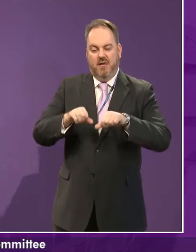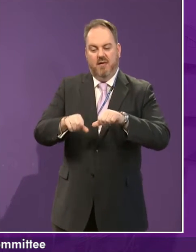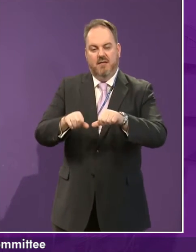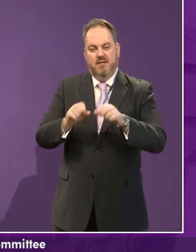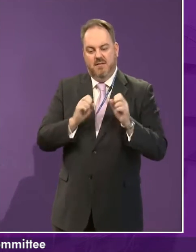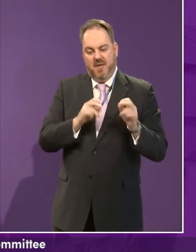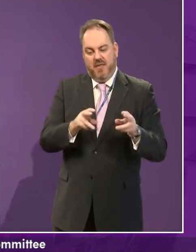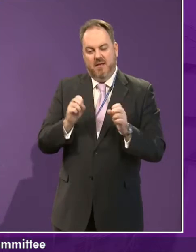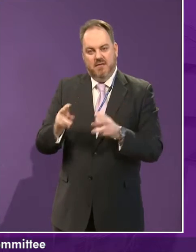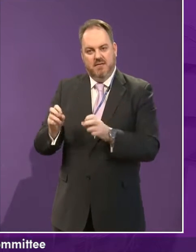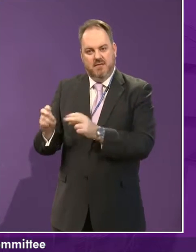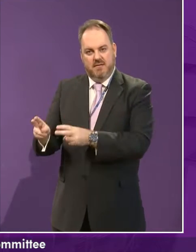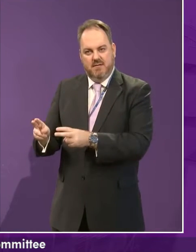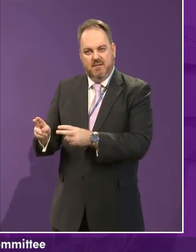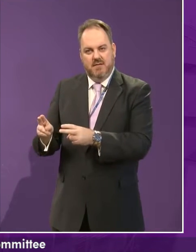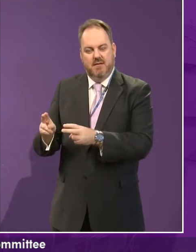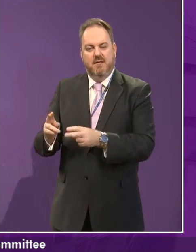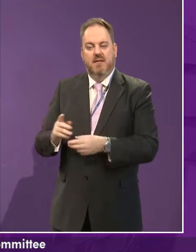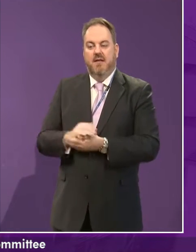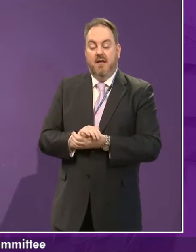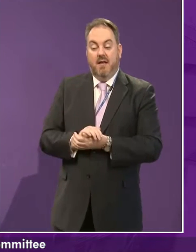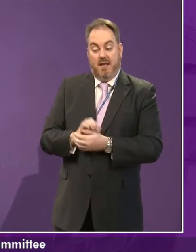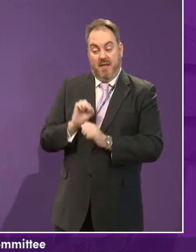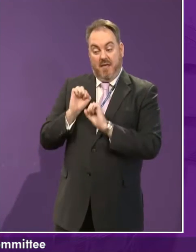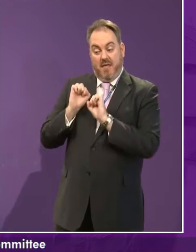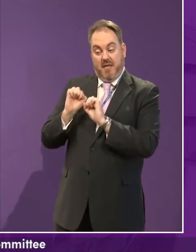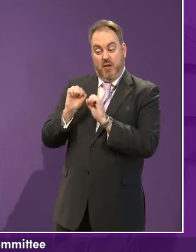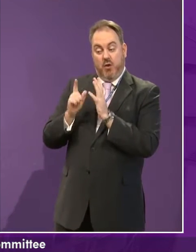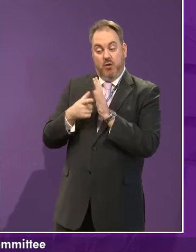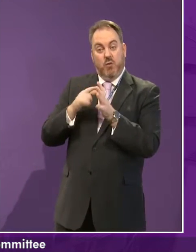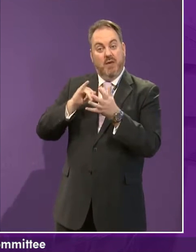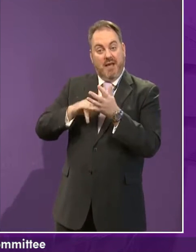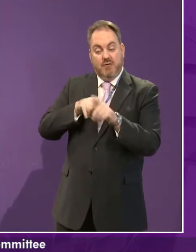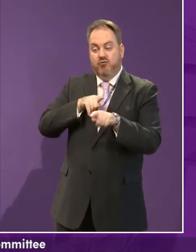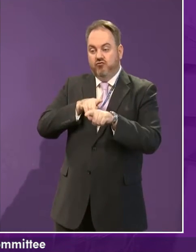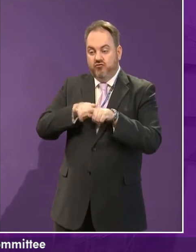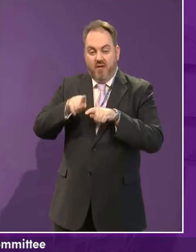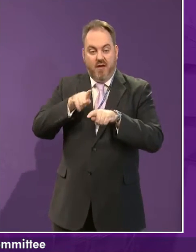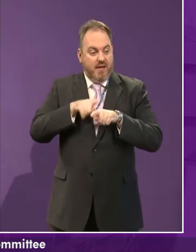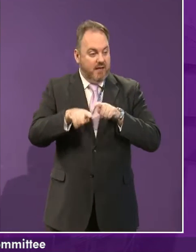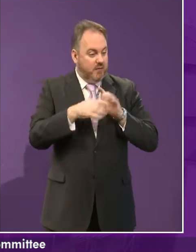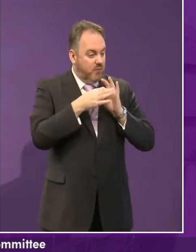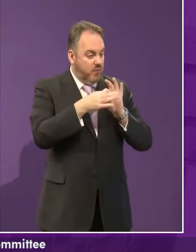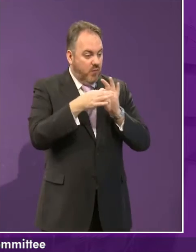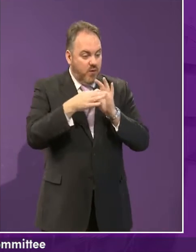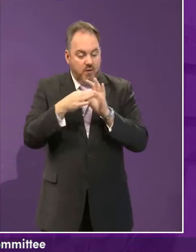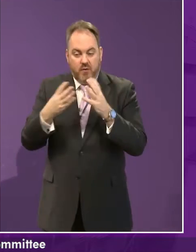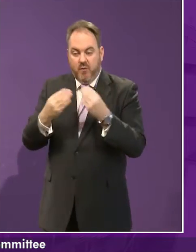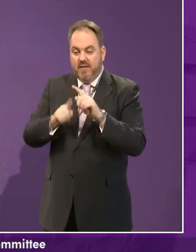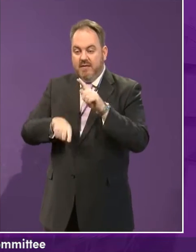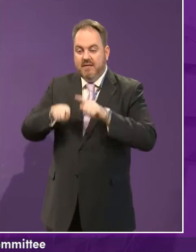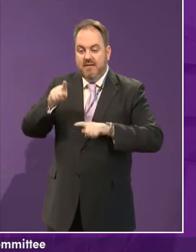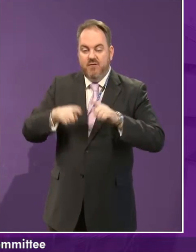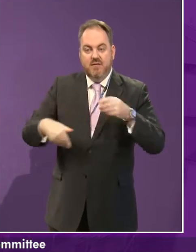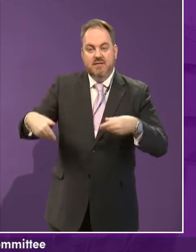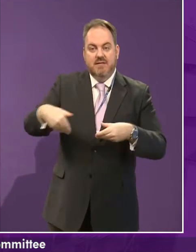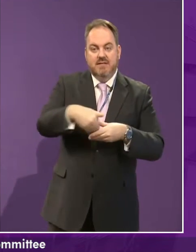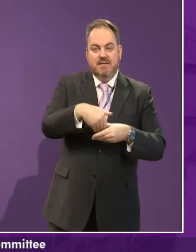they are engaging as wide as possible with their different stakeholders. So